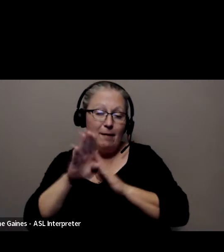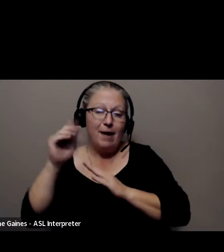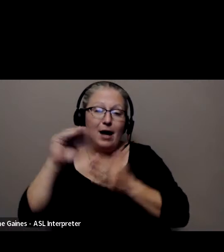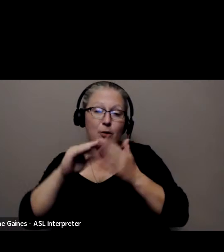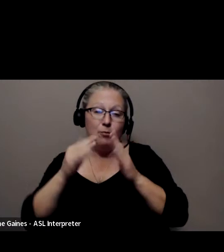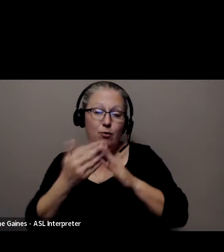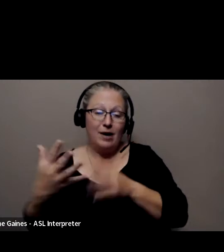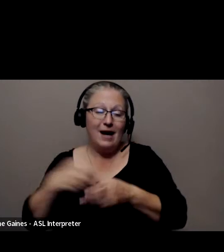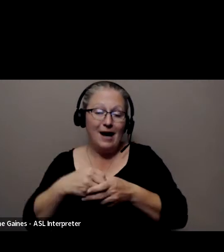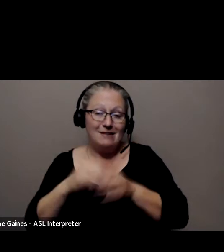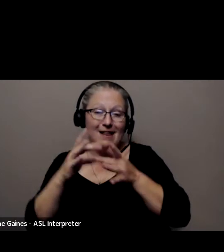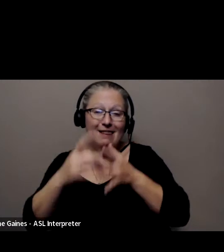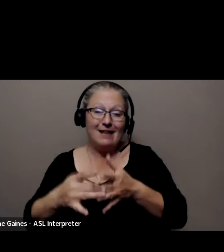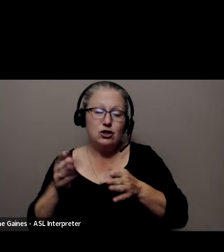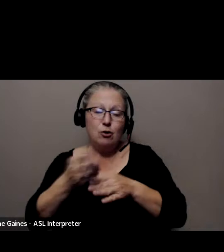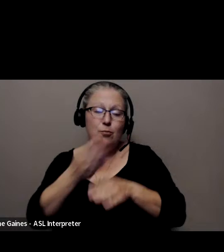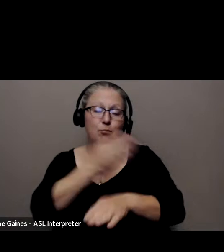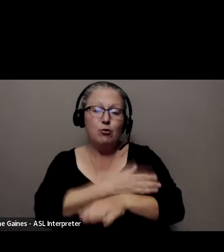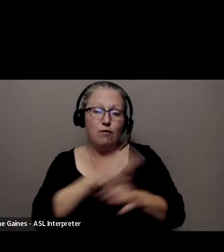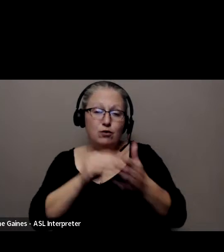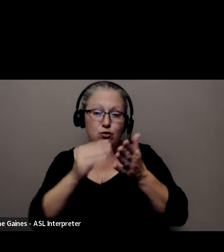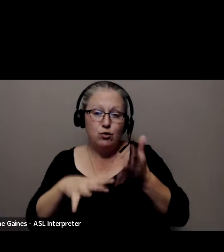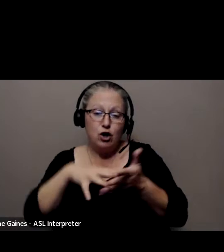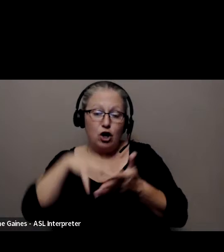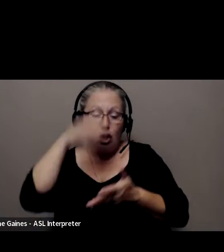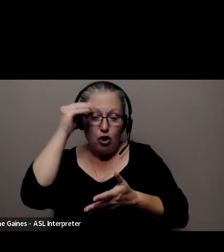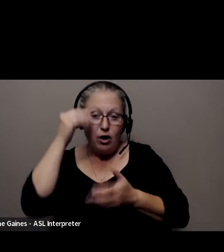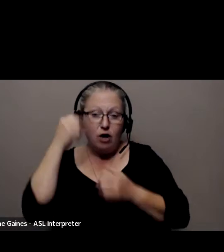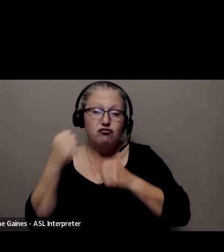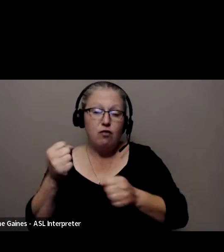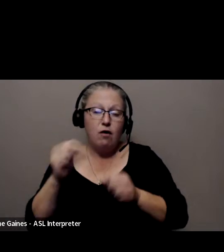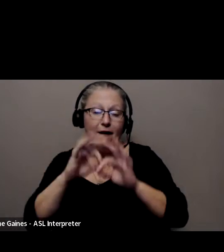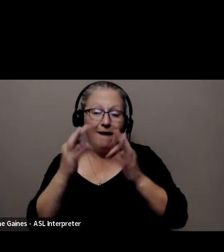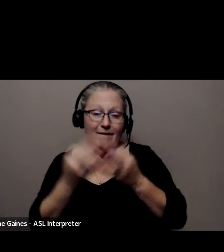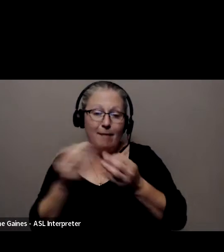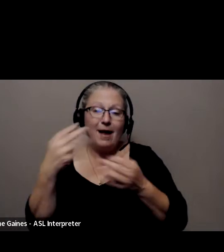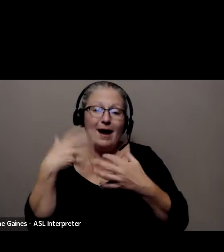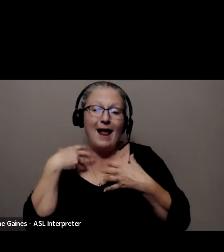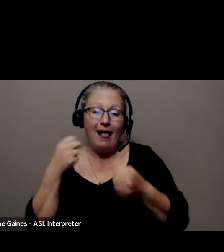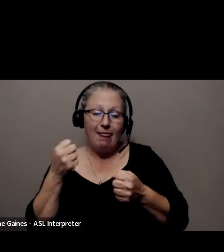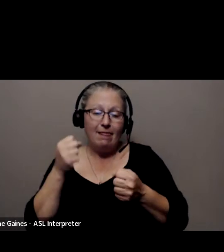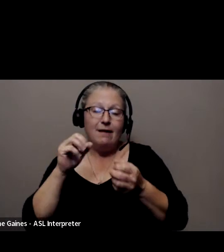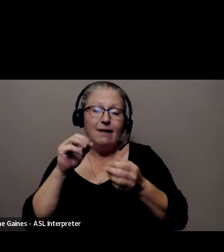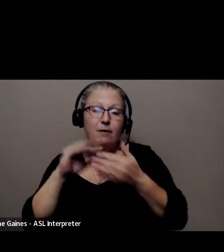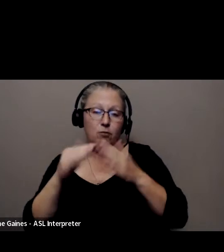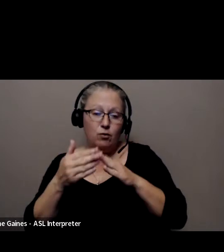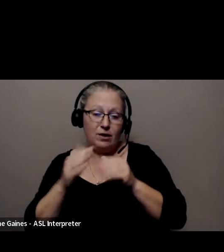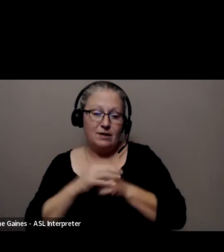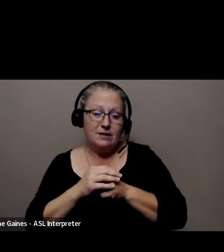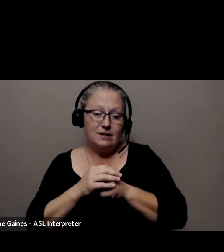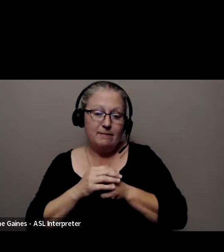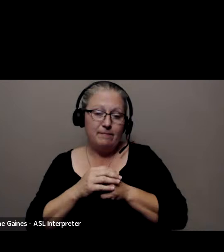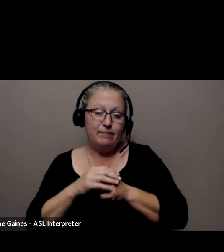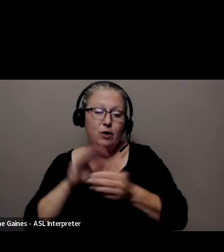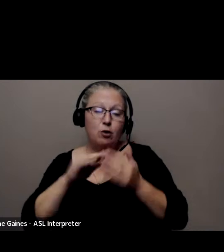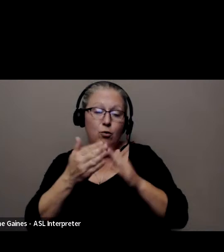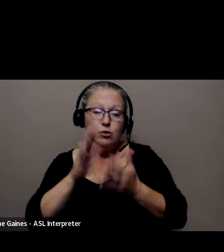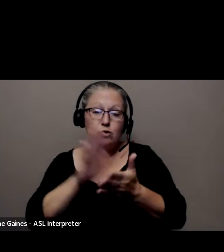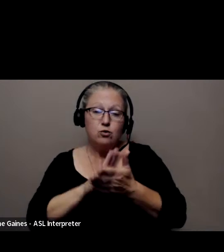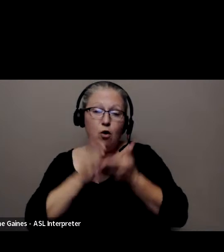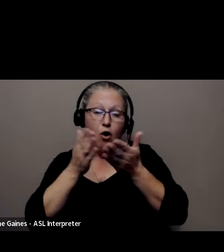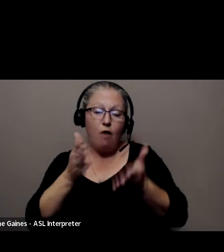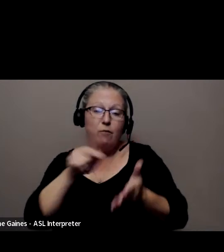community engagement leads to improved student learning, stronger families, and healthier communities. Community schools